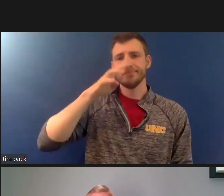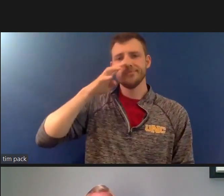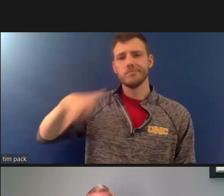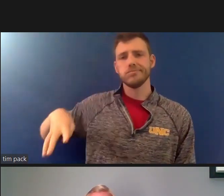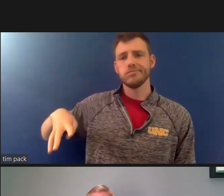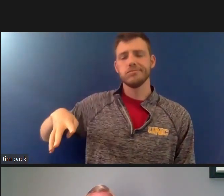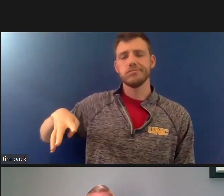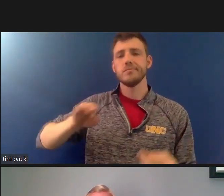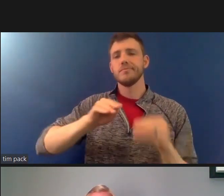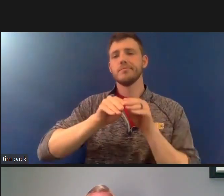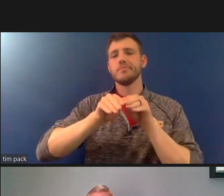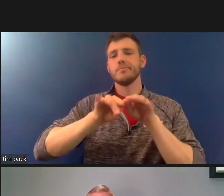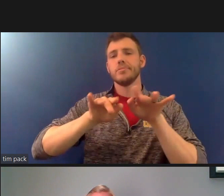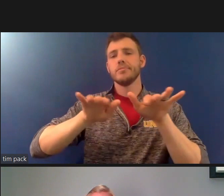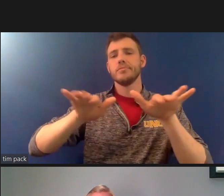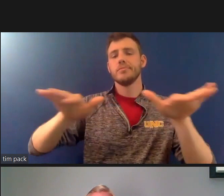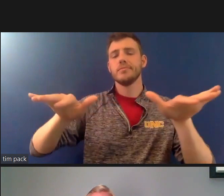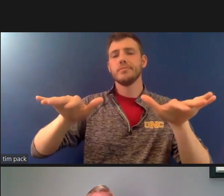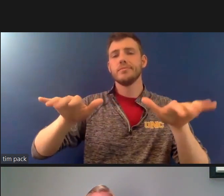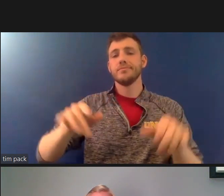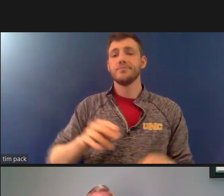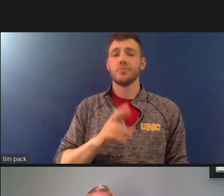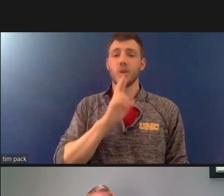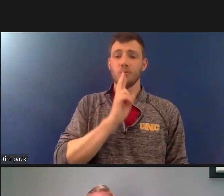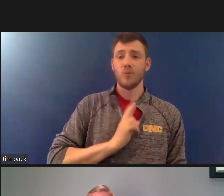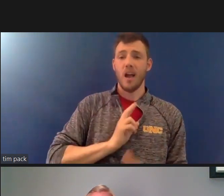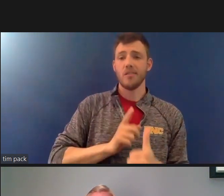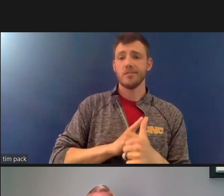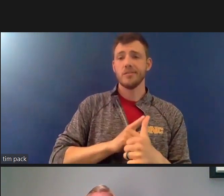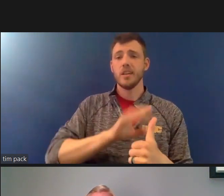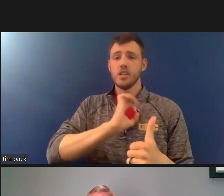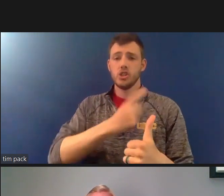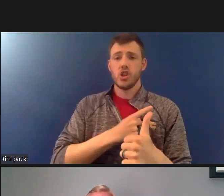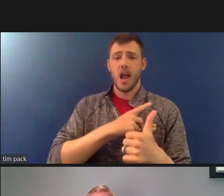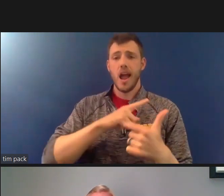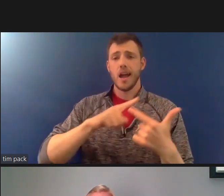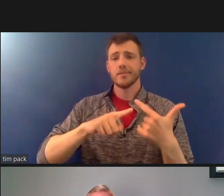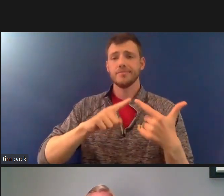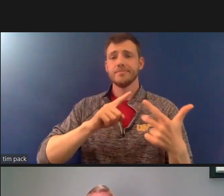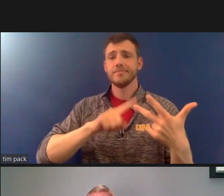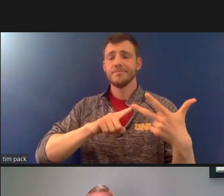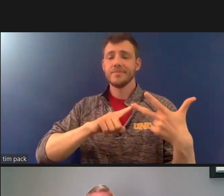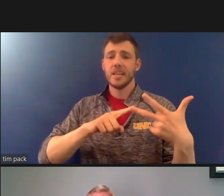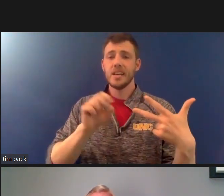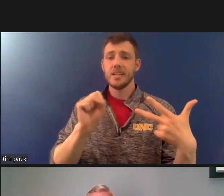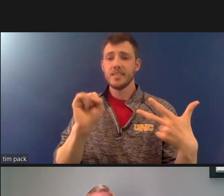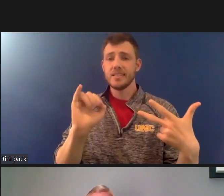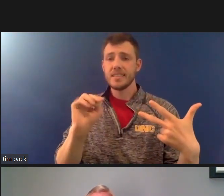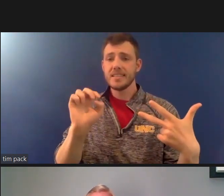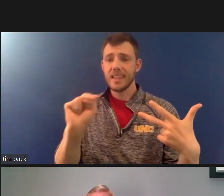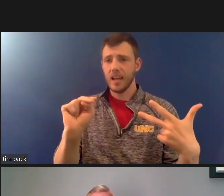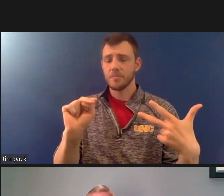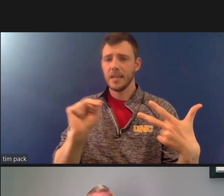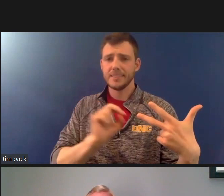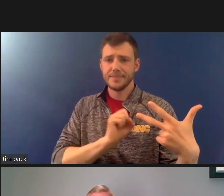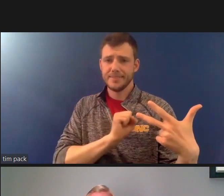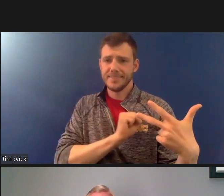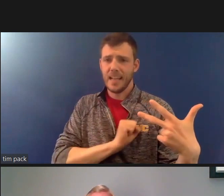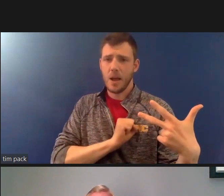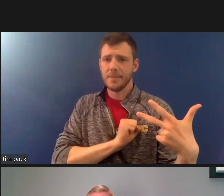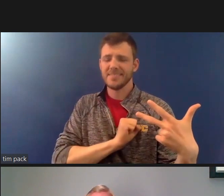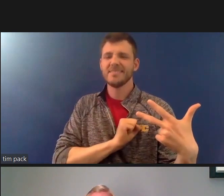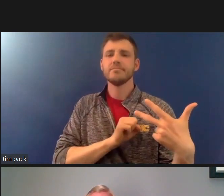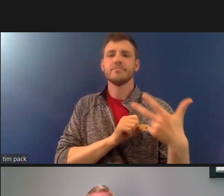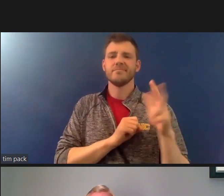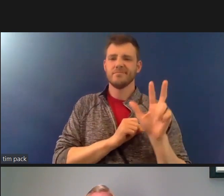dispersal. Ralph, Jack, and Simon jumped off the platform and walked along the sand past the bathing pool. Piggy hung bumbling behind